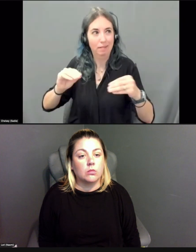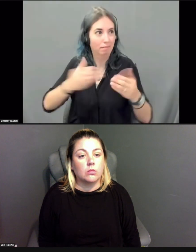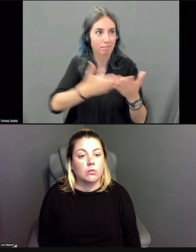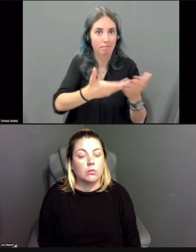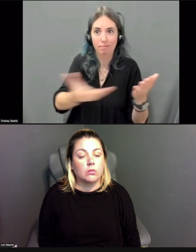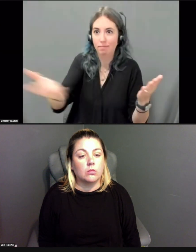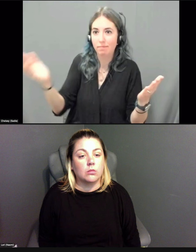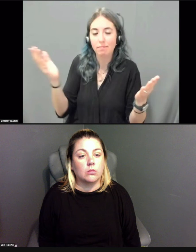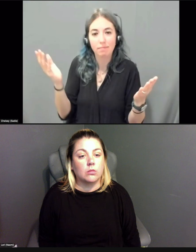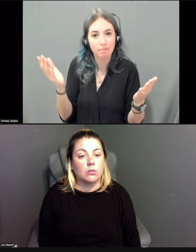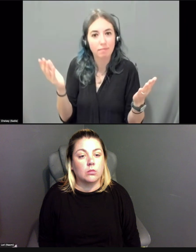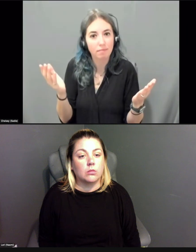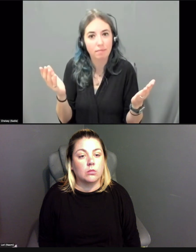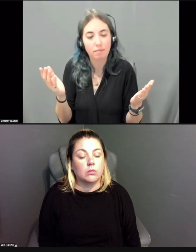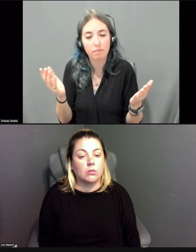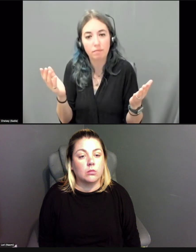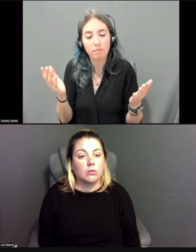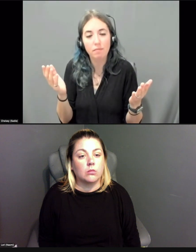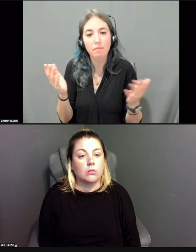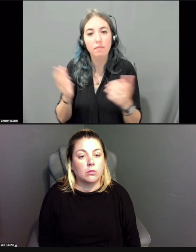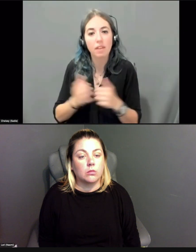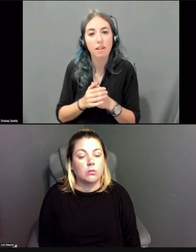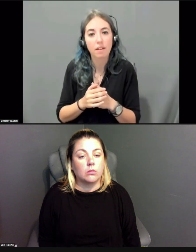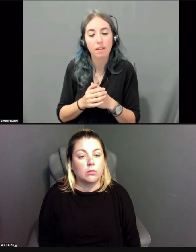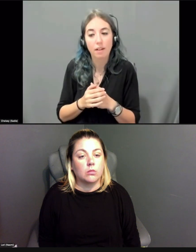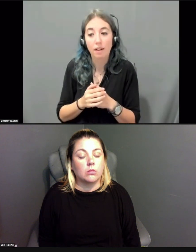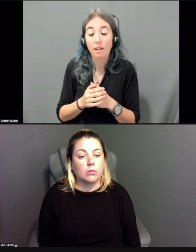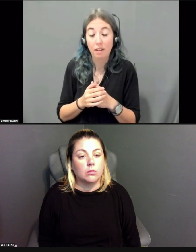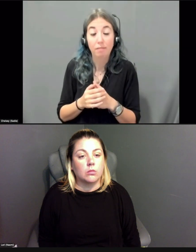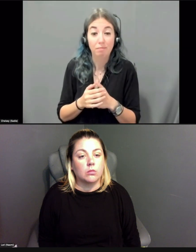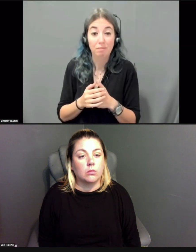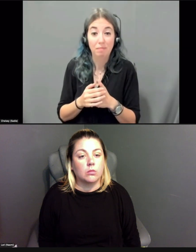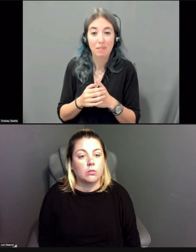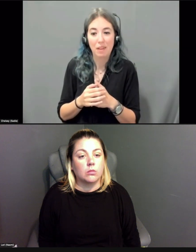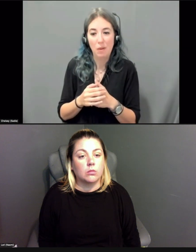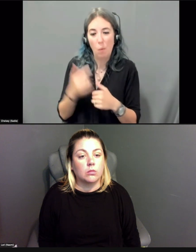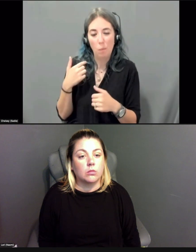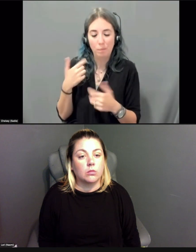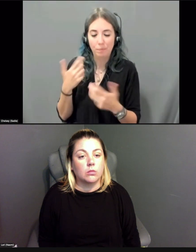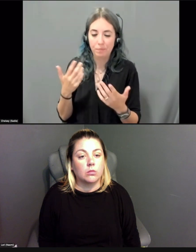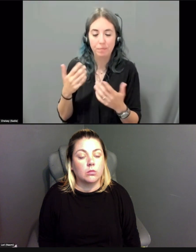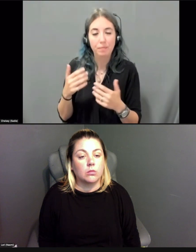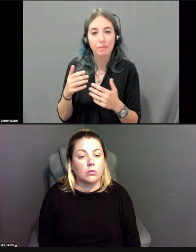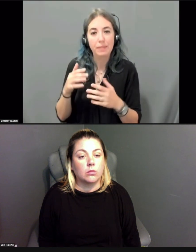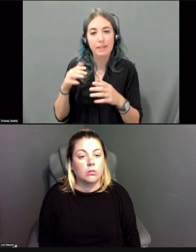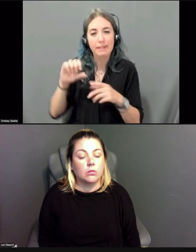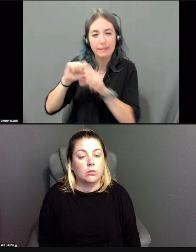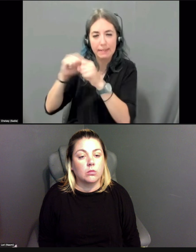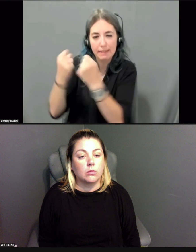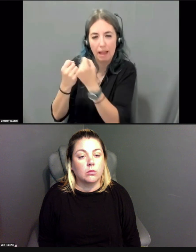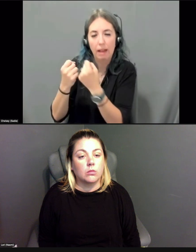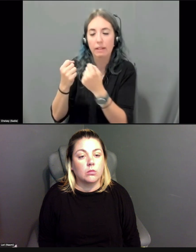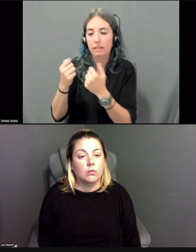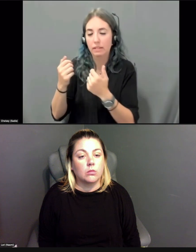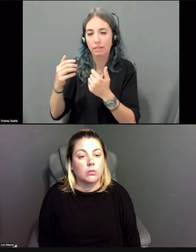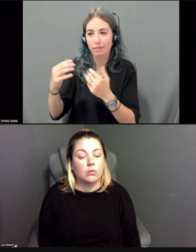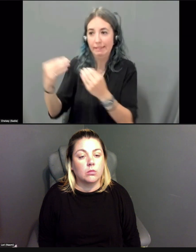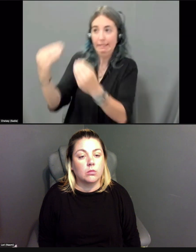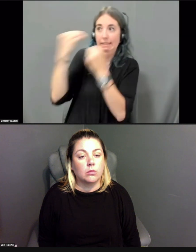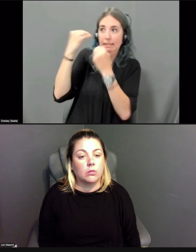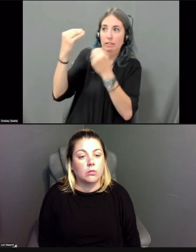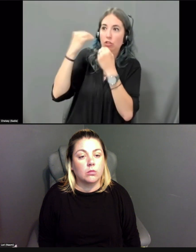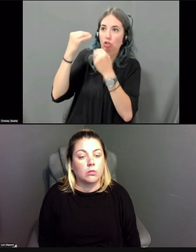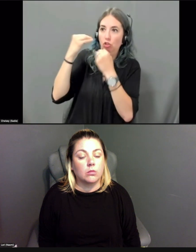we've been taught this one thing, this one way of teaching fitness, or training